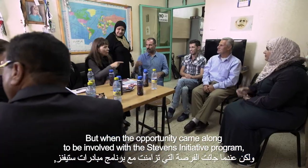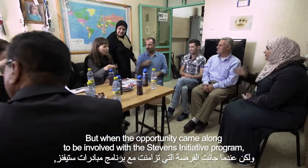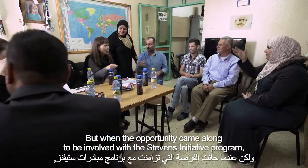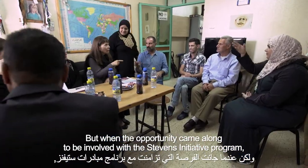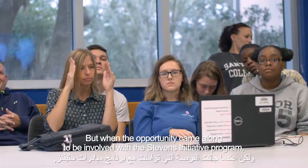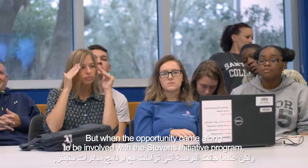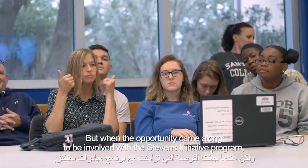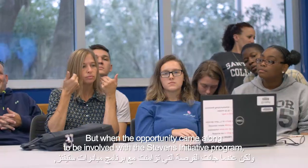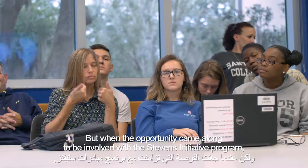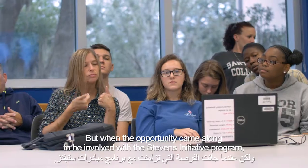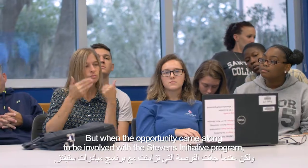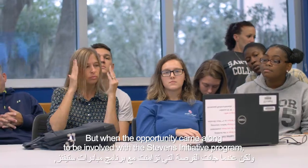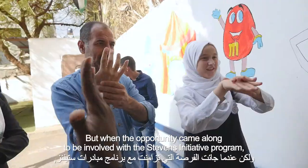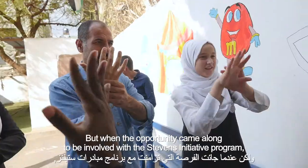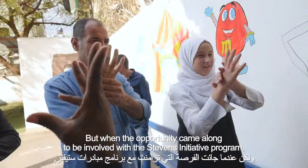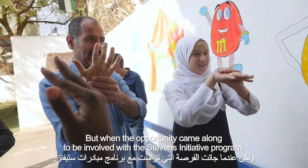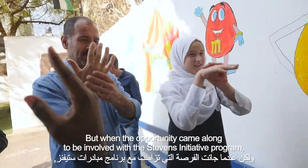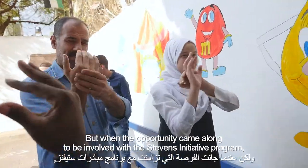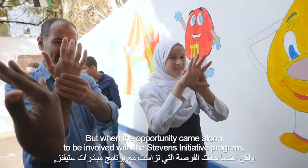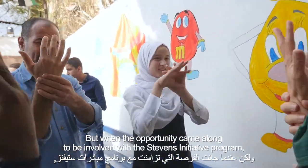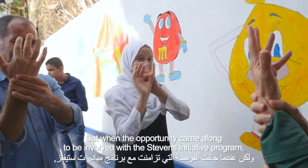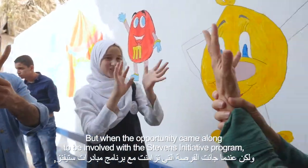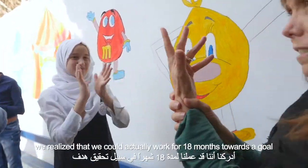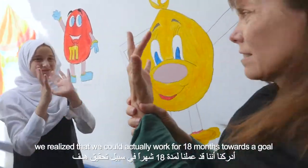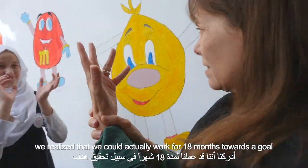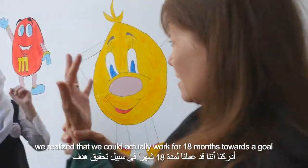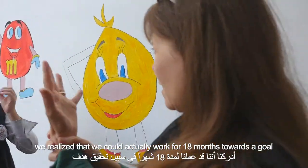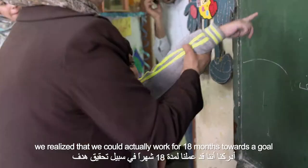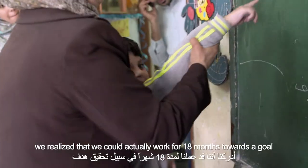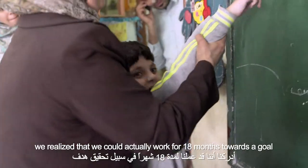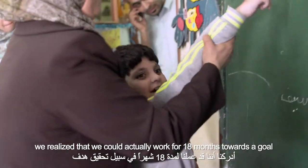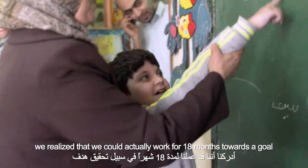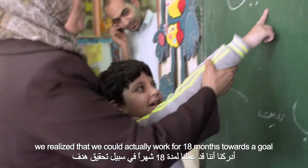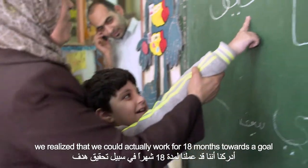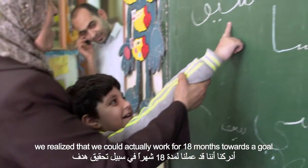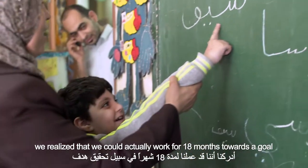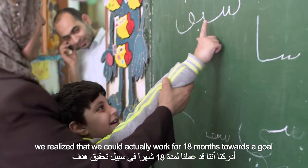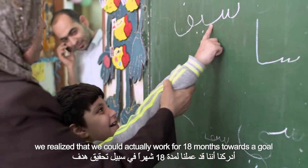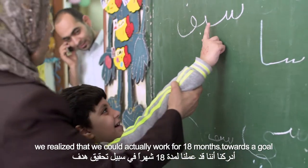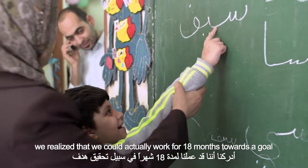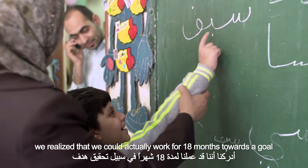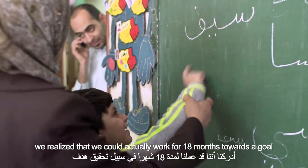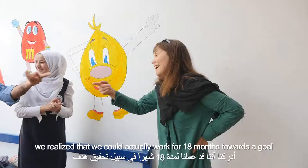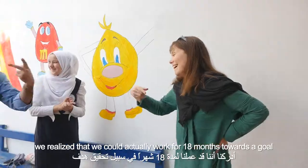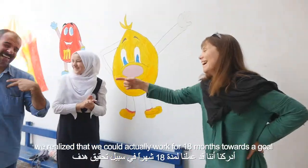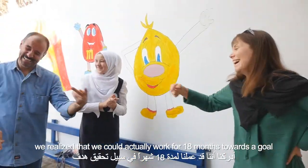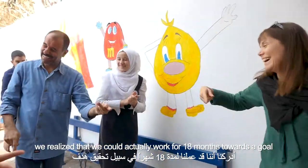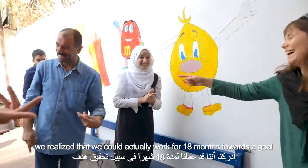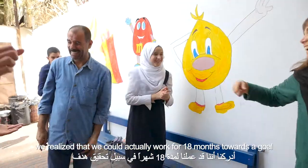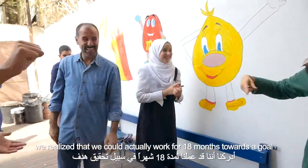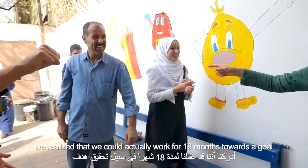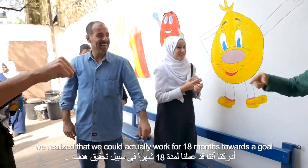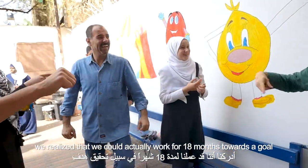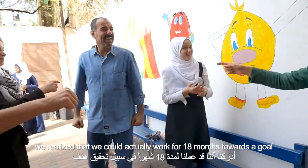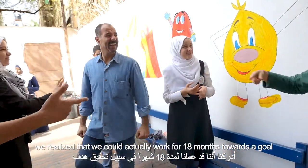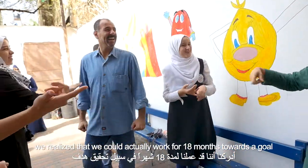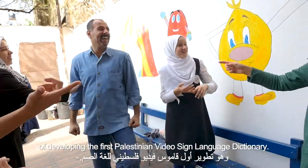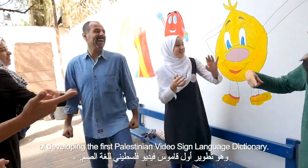be involved with the Stevens Initiative Program, we realized that we could actually work for 18 months toward a goal of